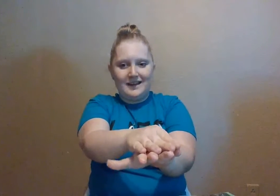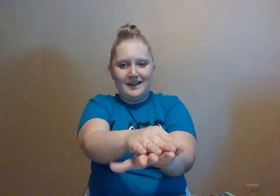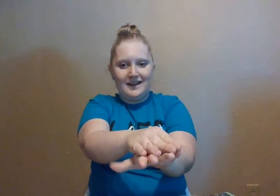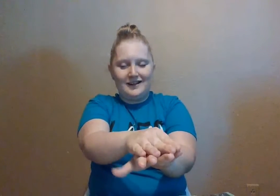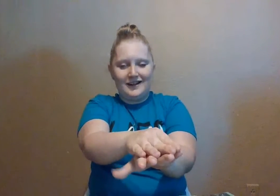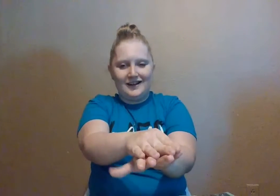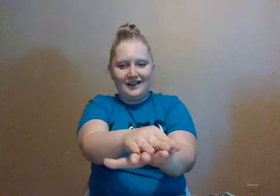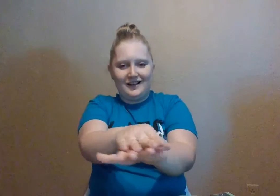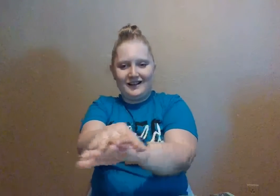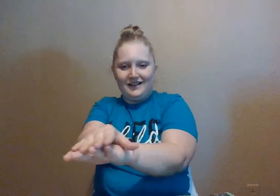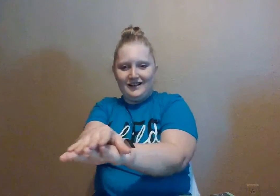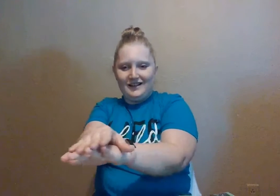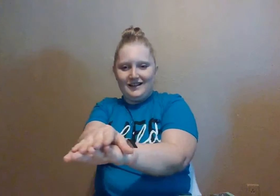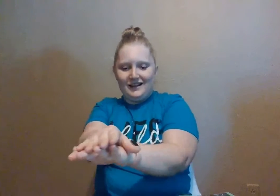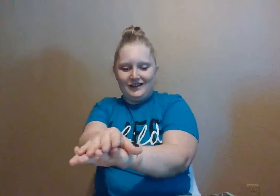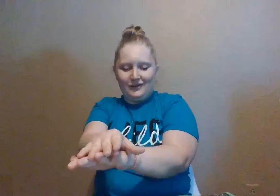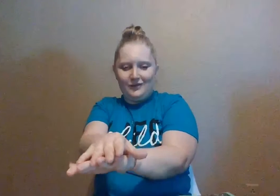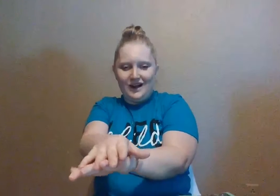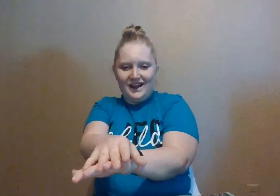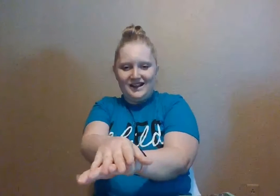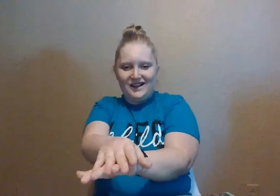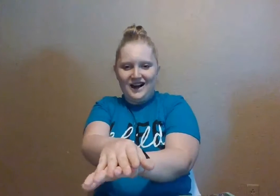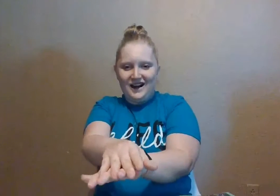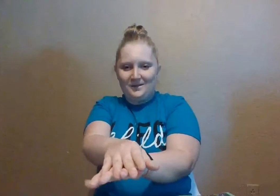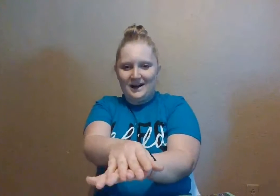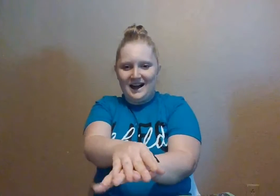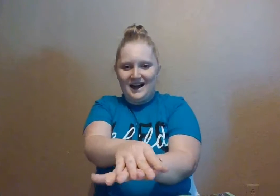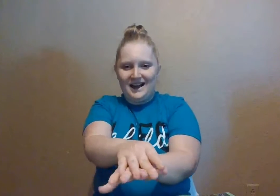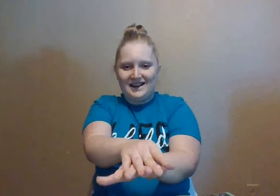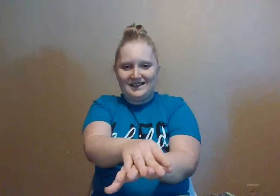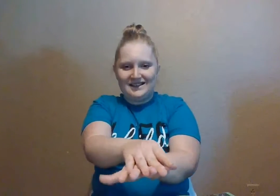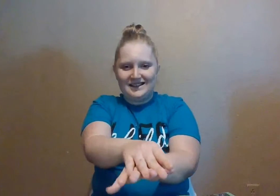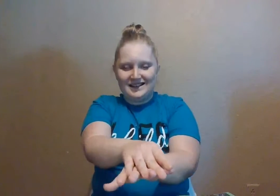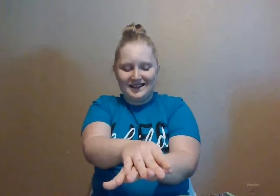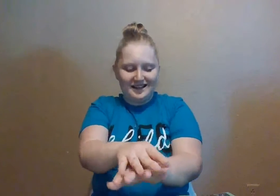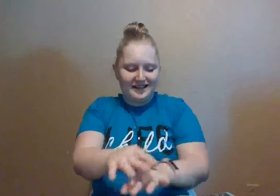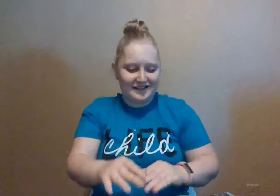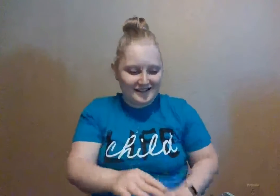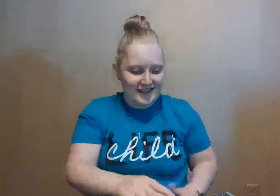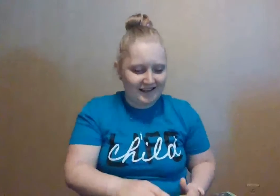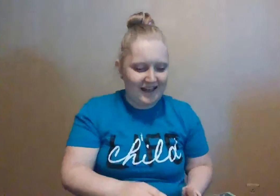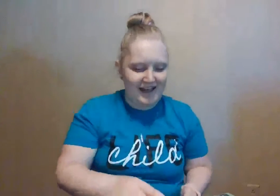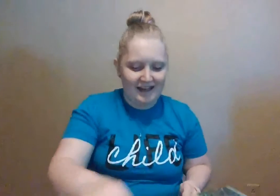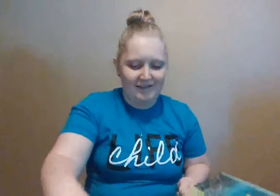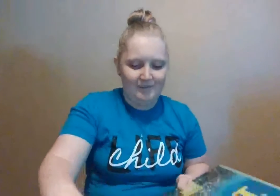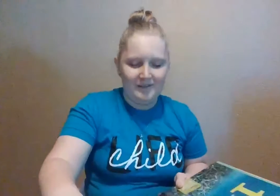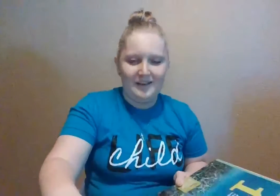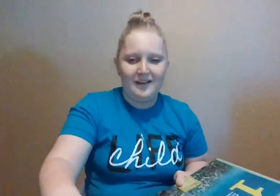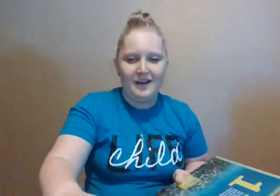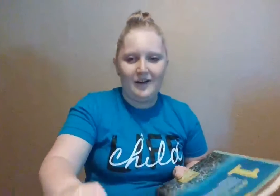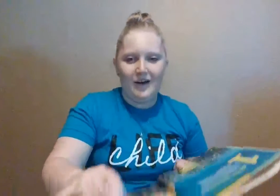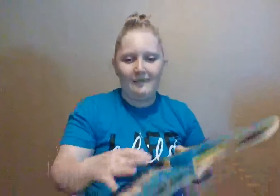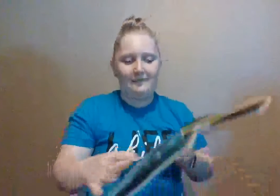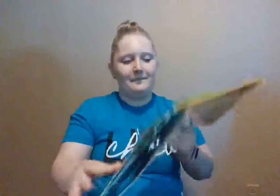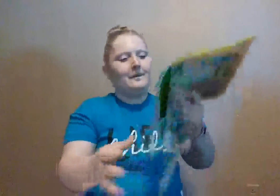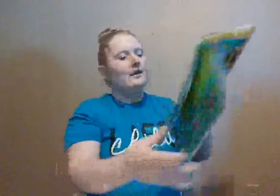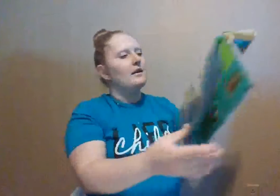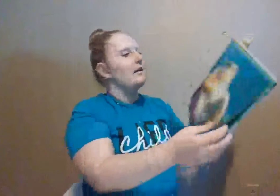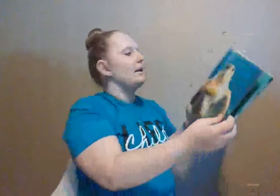Sea turtle. Great job, guys. Just like that. Okay, let's